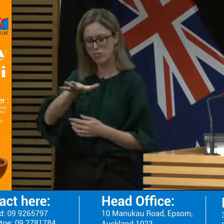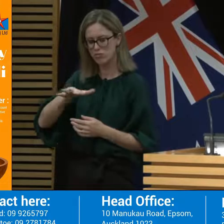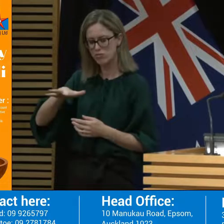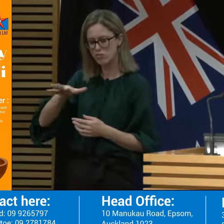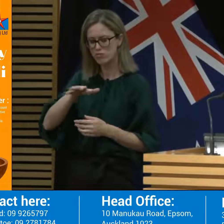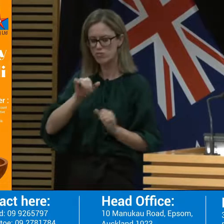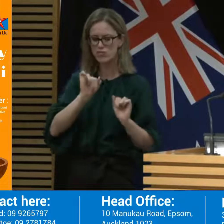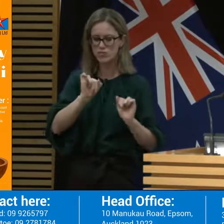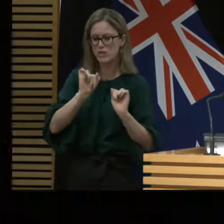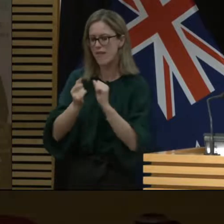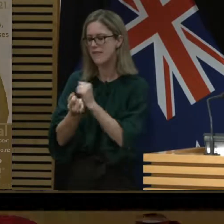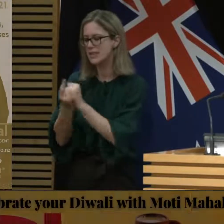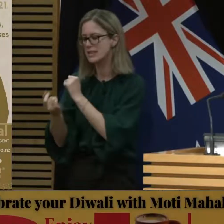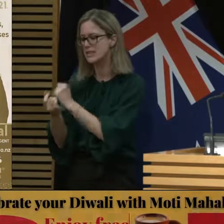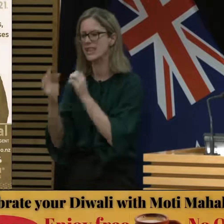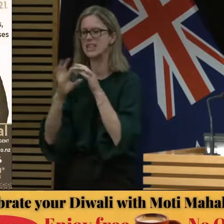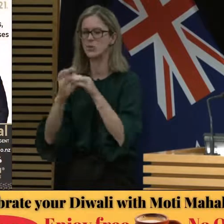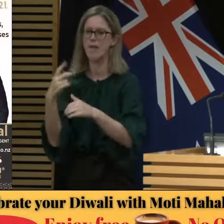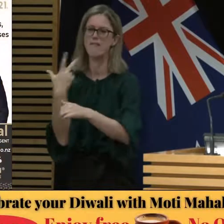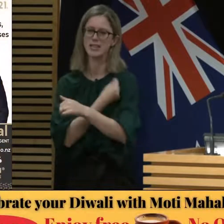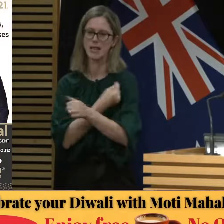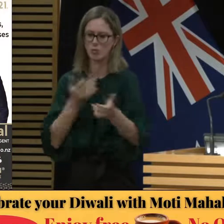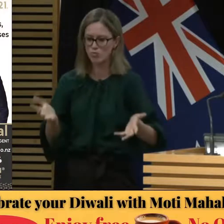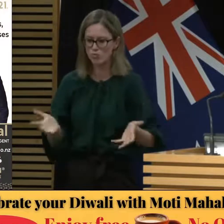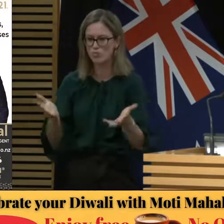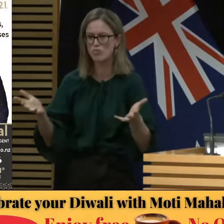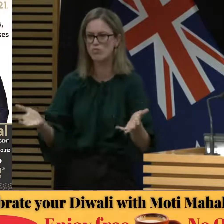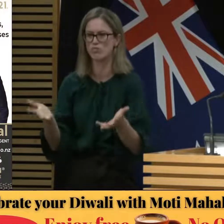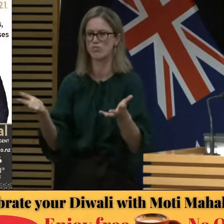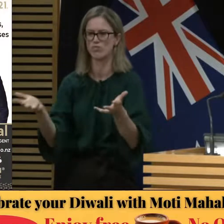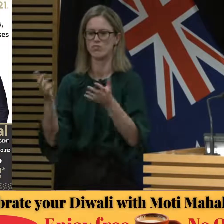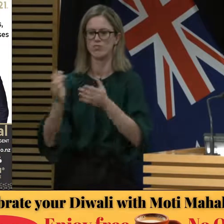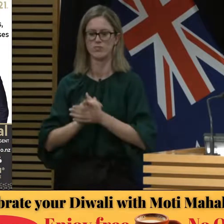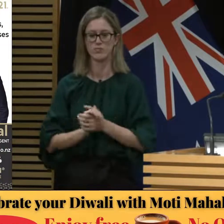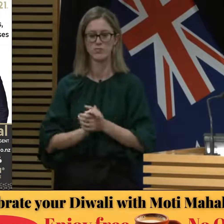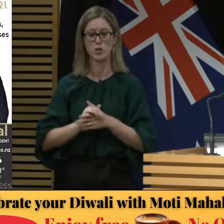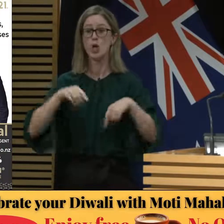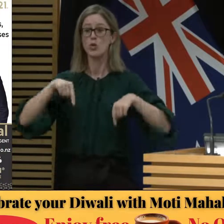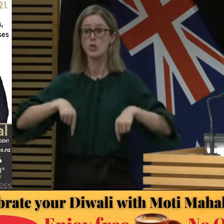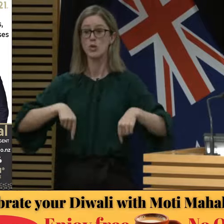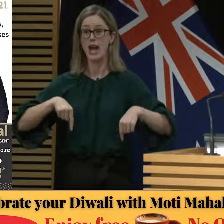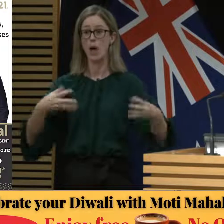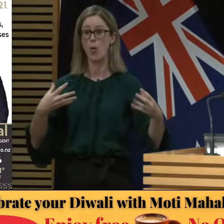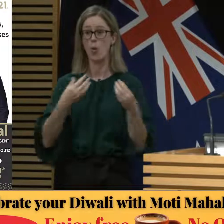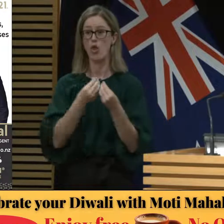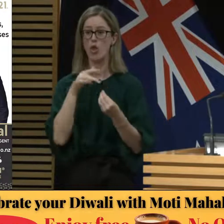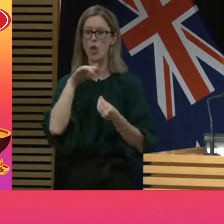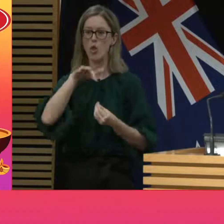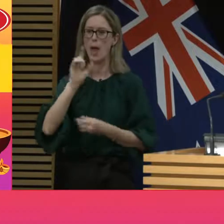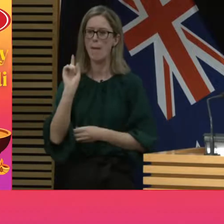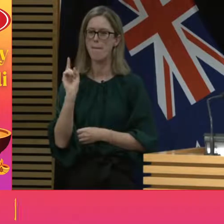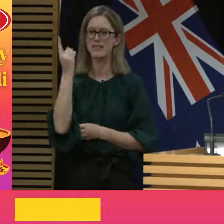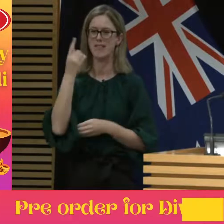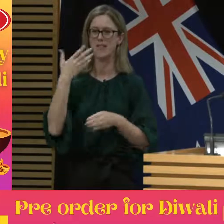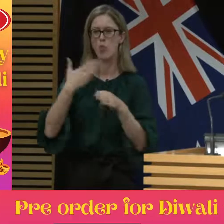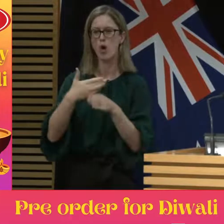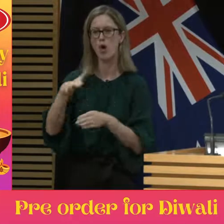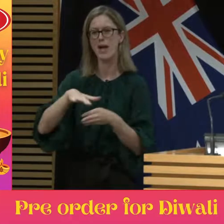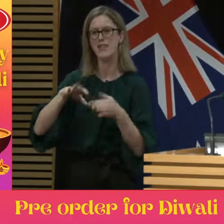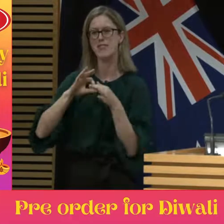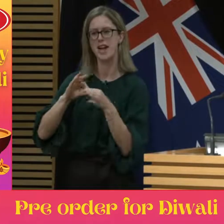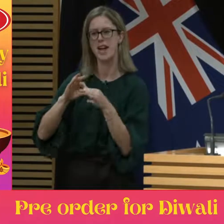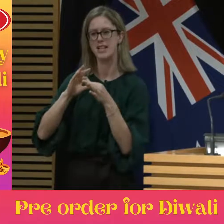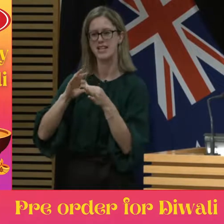attending events to support our ongoing vaccination drive. Today, I'm joined by Workplace Relations and Safety